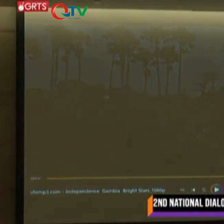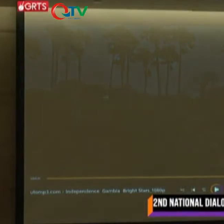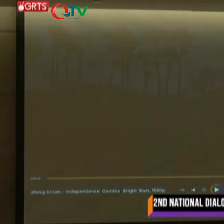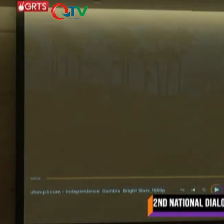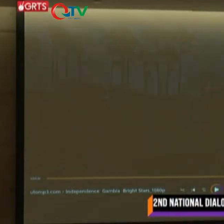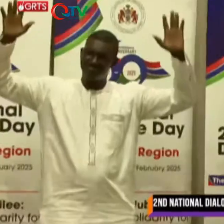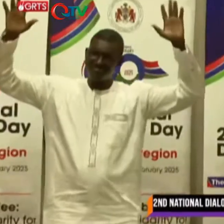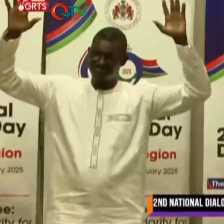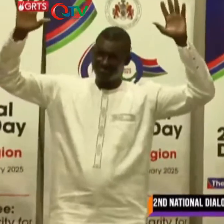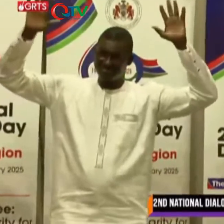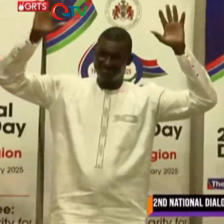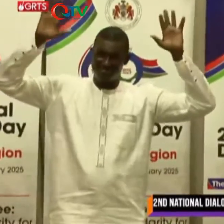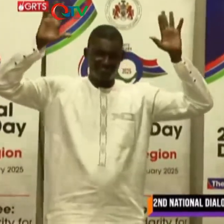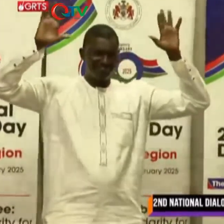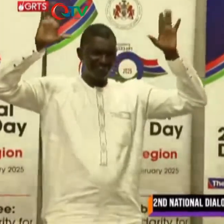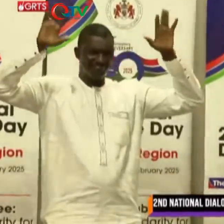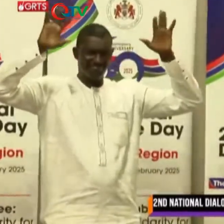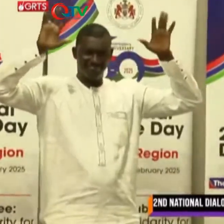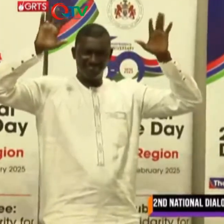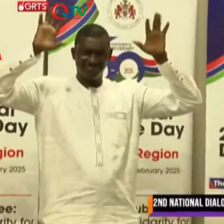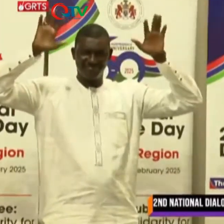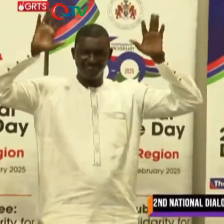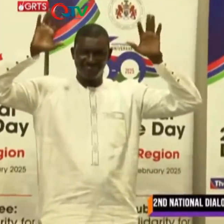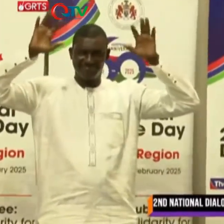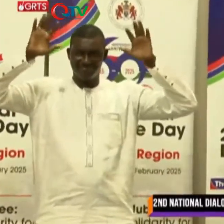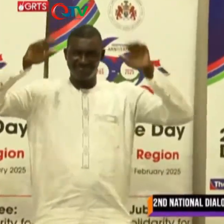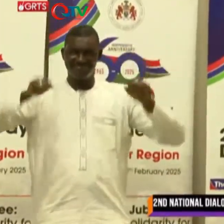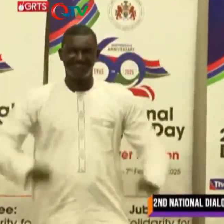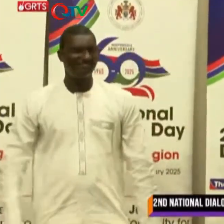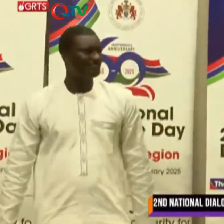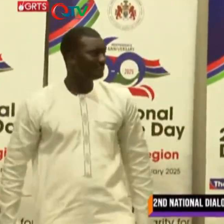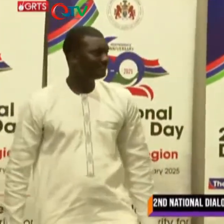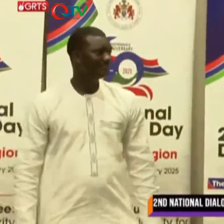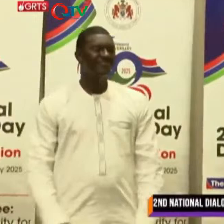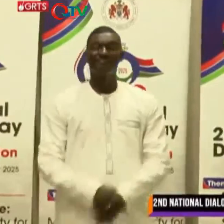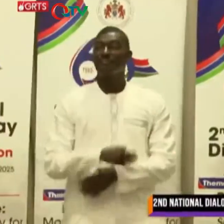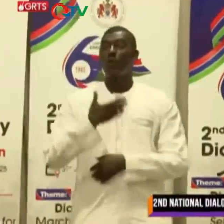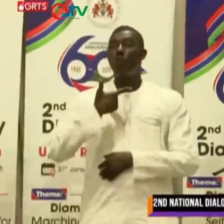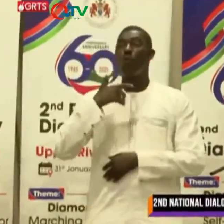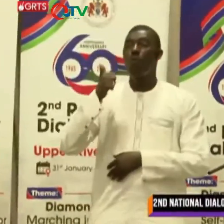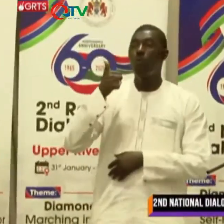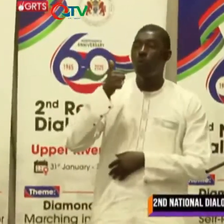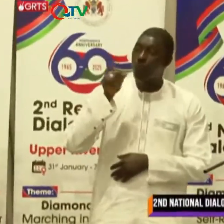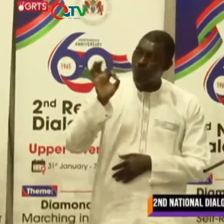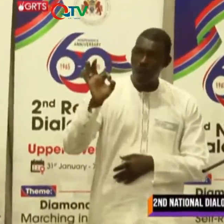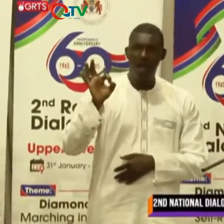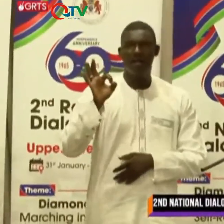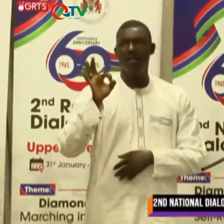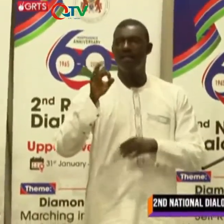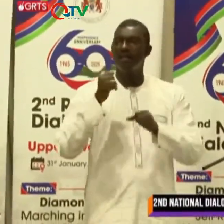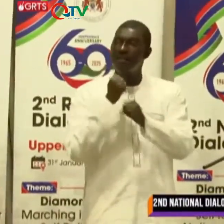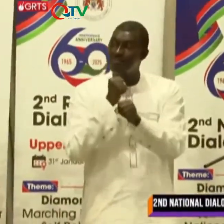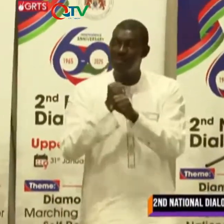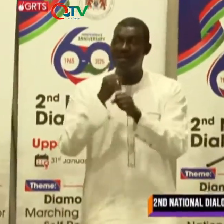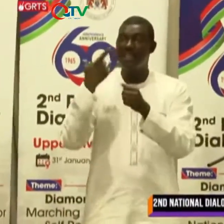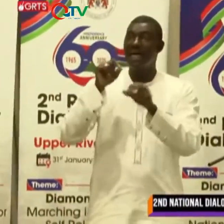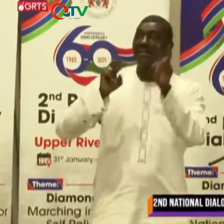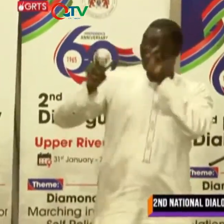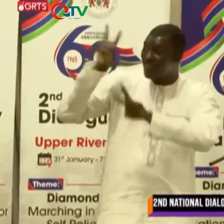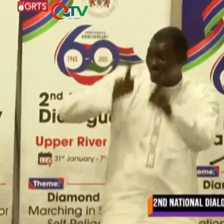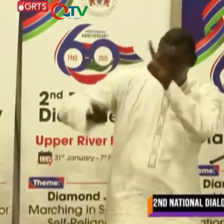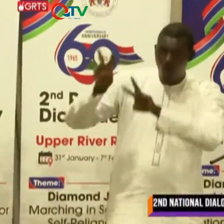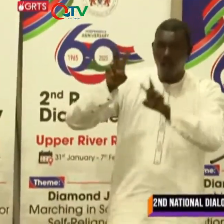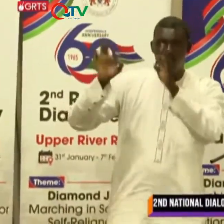That's beautiful. As lecturer of film studies, I'm very happy. Professionally made, well made. I like the visual, and then it's made, and